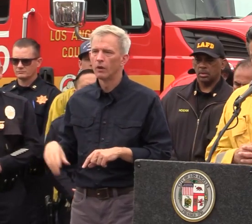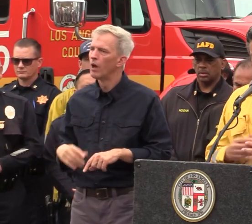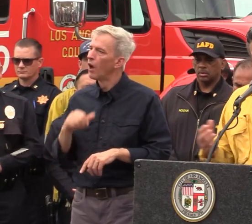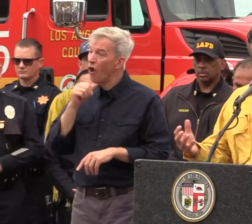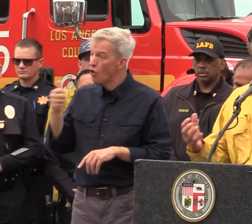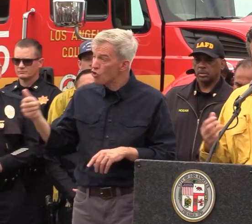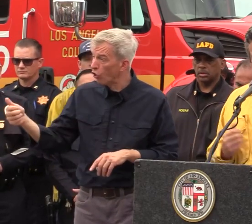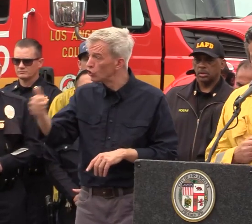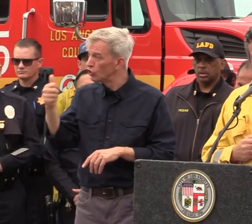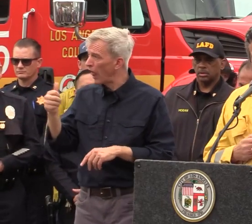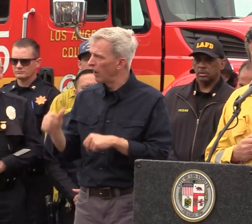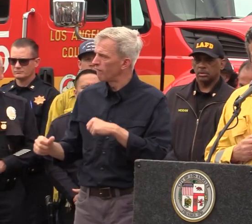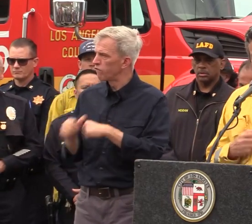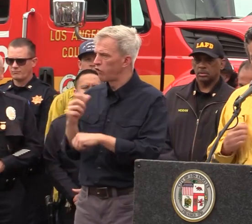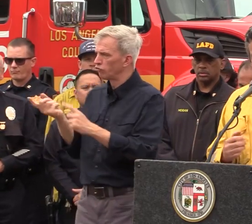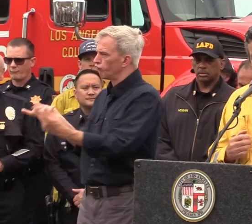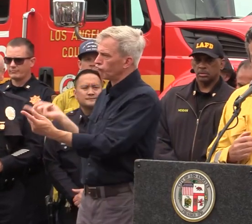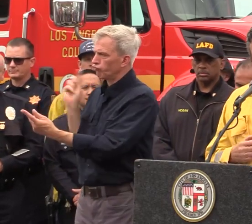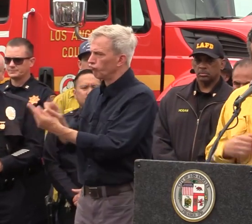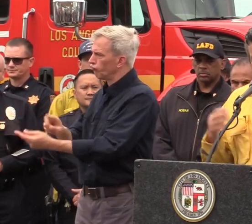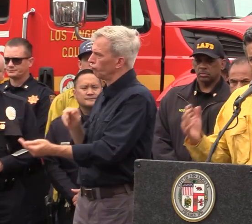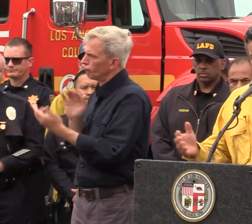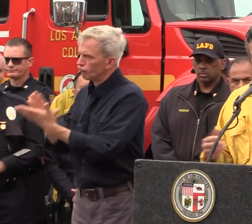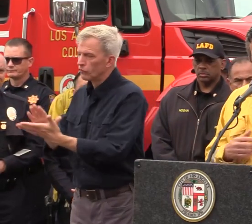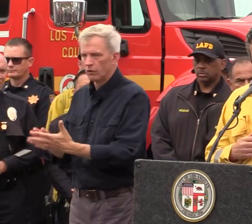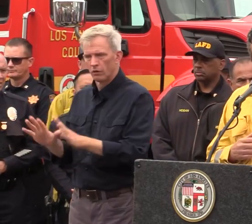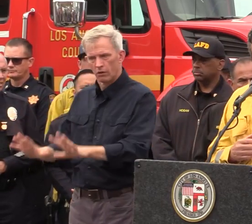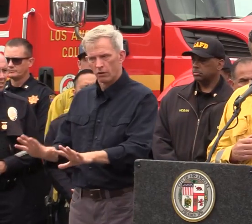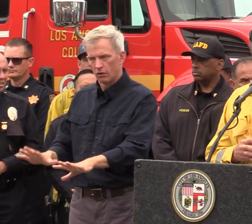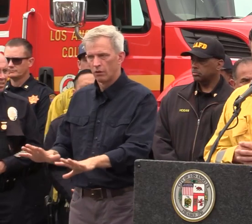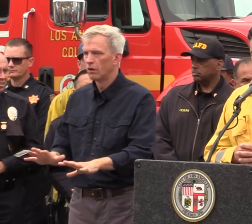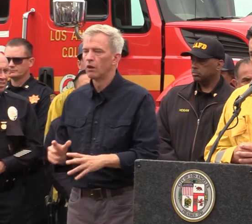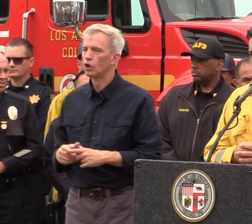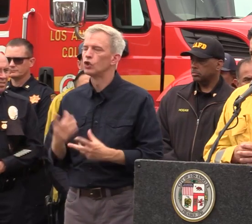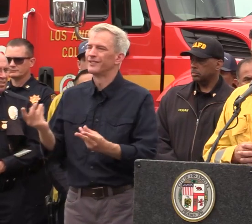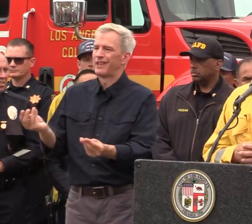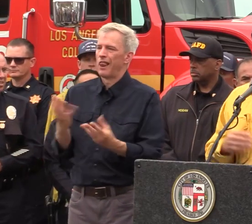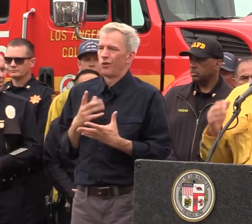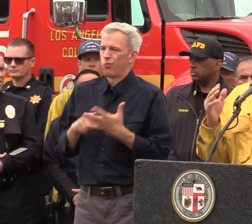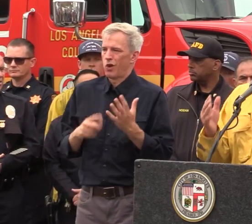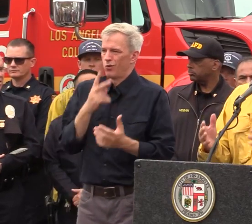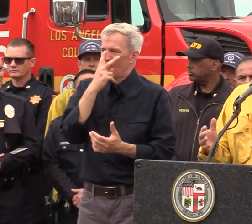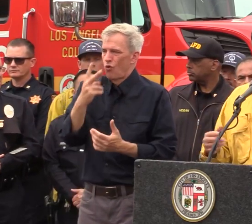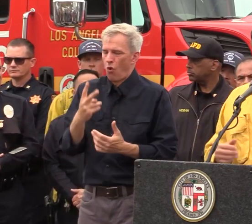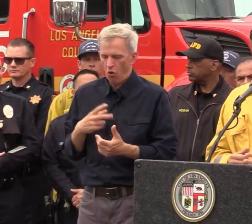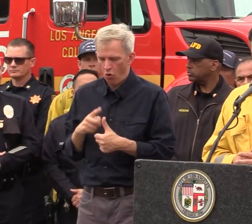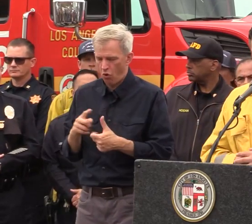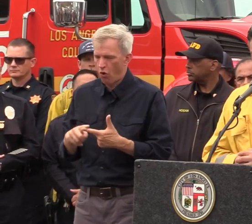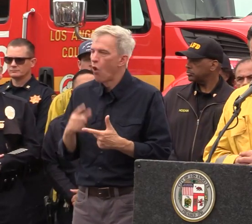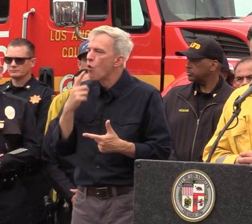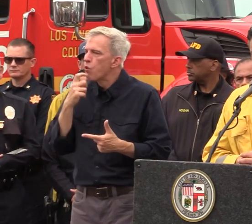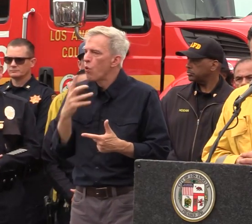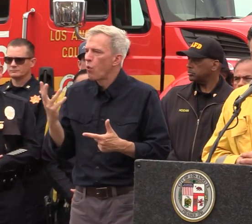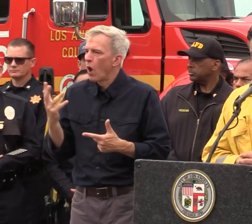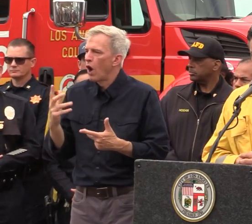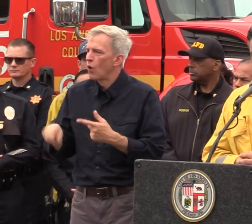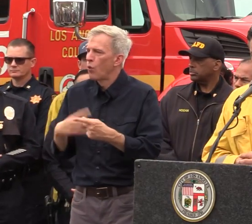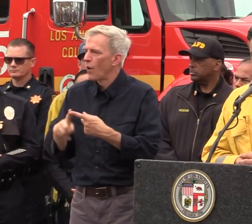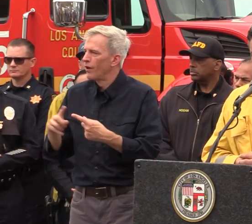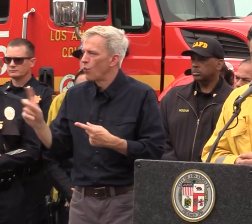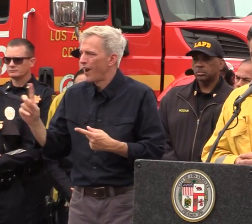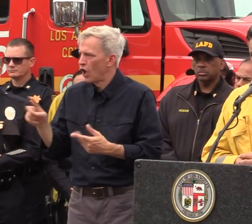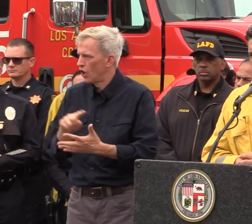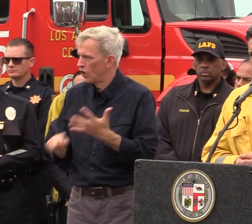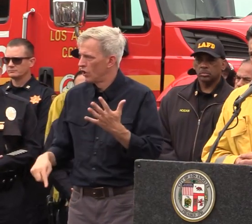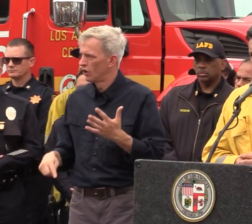at risk. Give us all the information. What did you see? Where was it at? What time? That's what we're asking for. So is that you can't control,